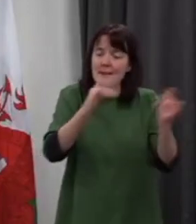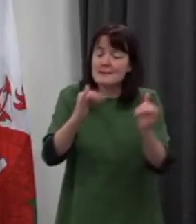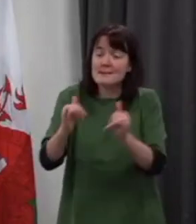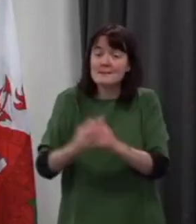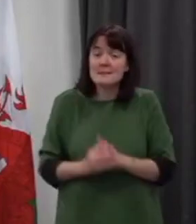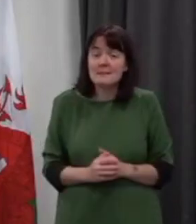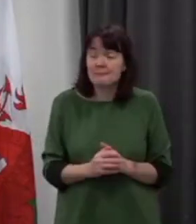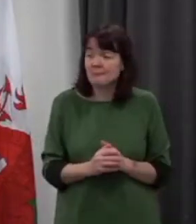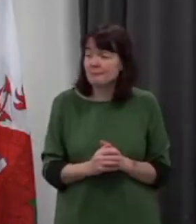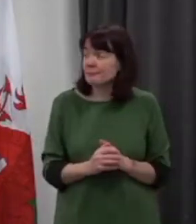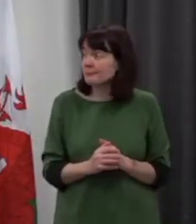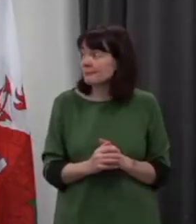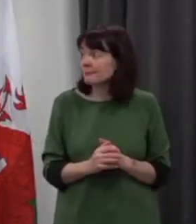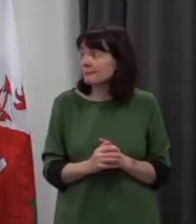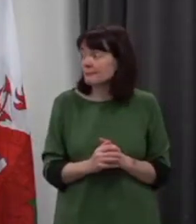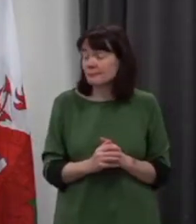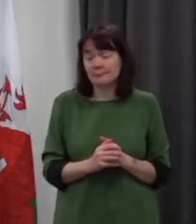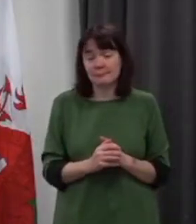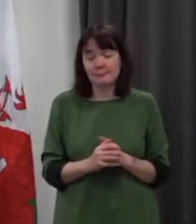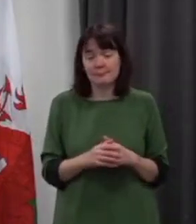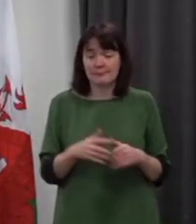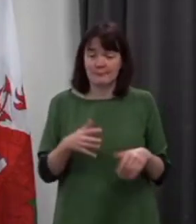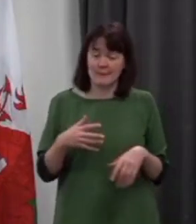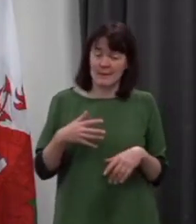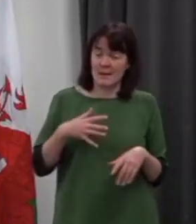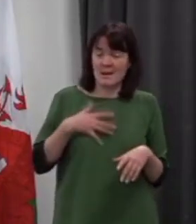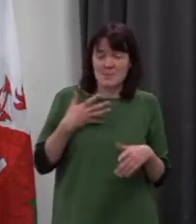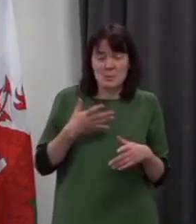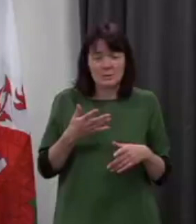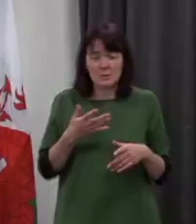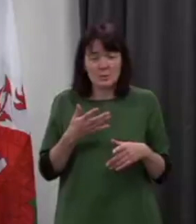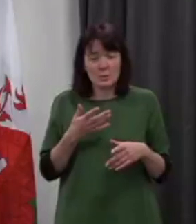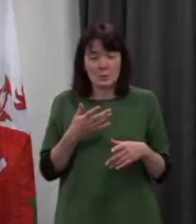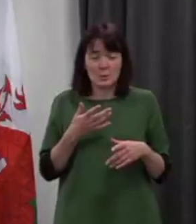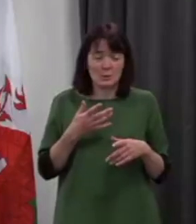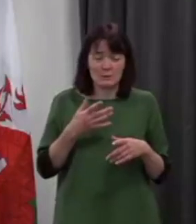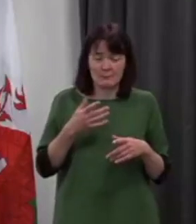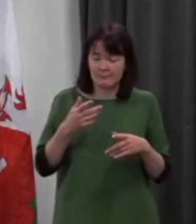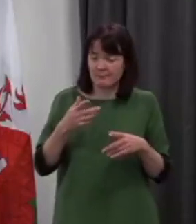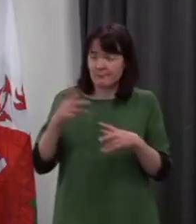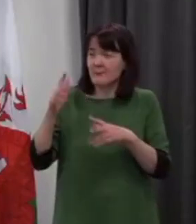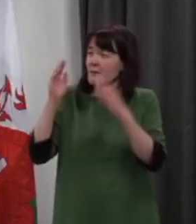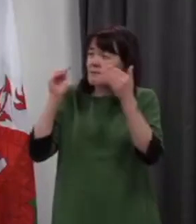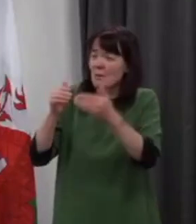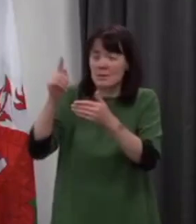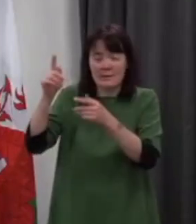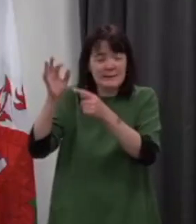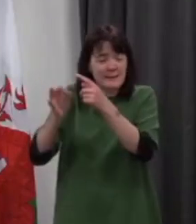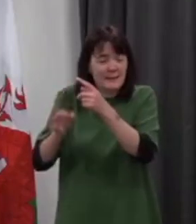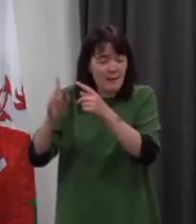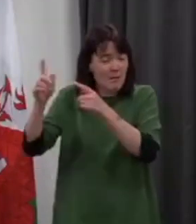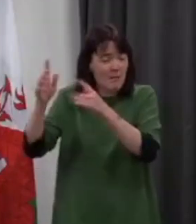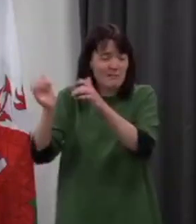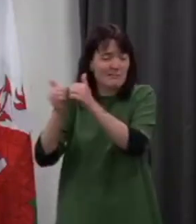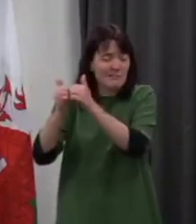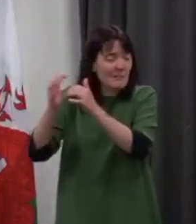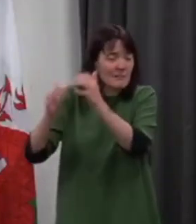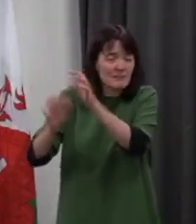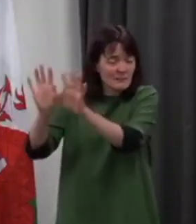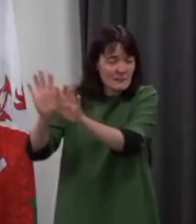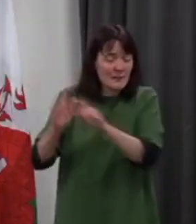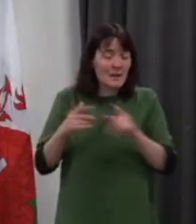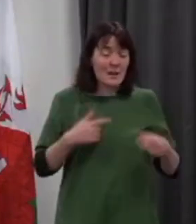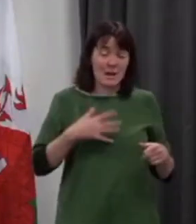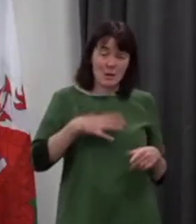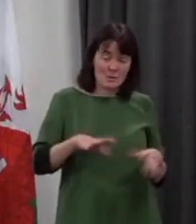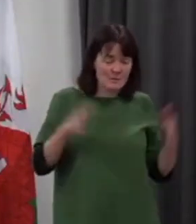over, I'm sure there'll be lots of people to go over lots of the detail, but my time now has to be on getting things right for today and tomorrow, and the big